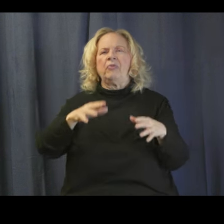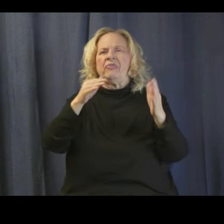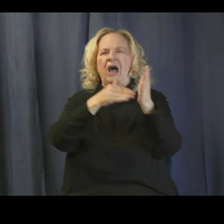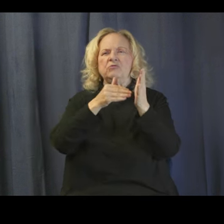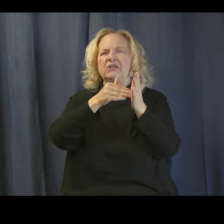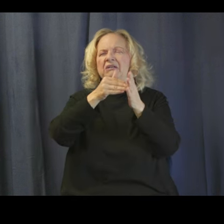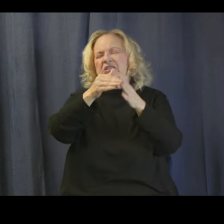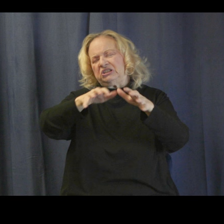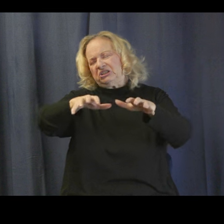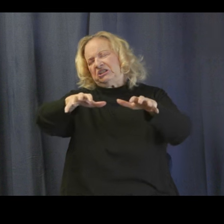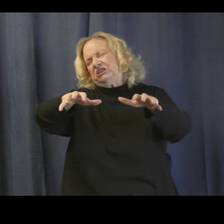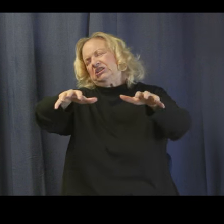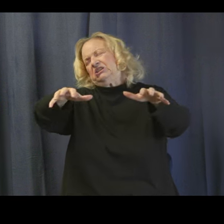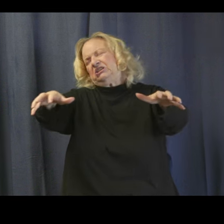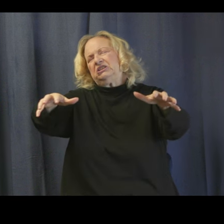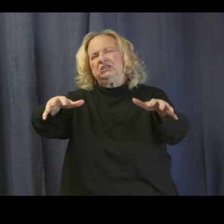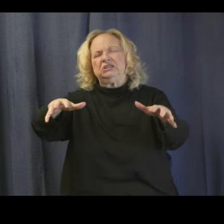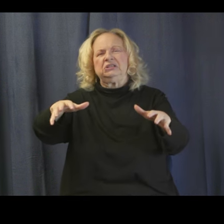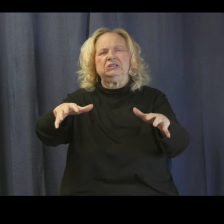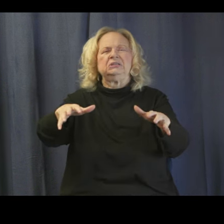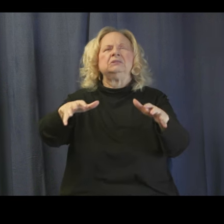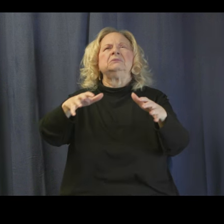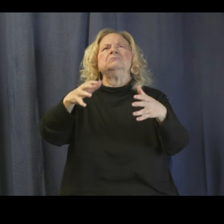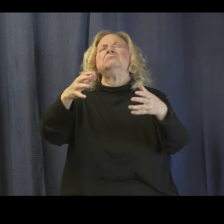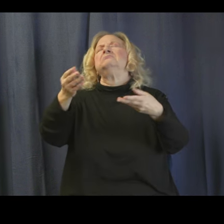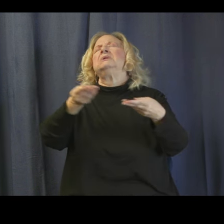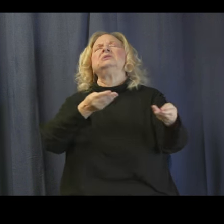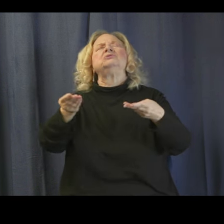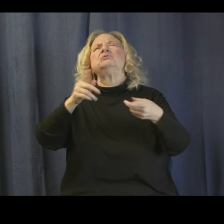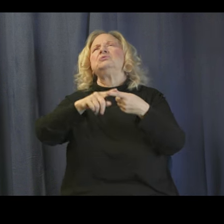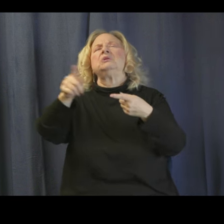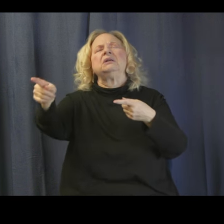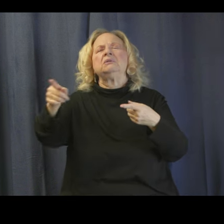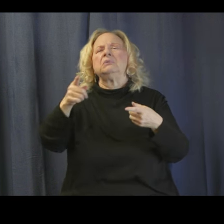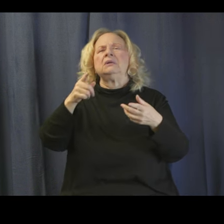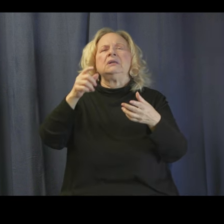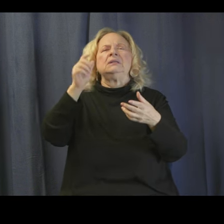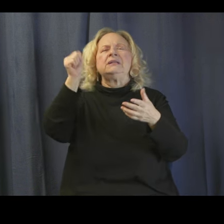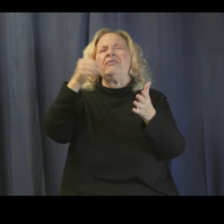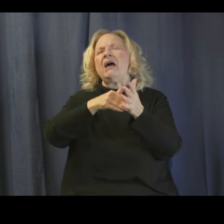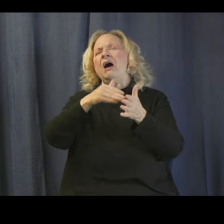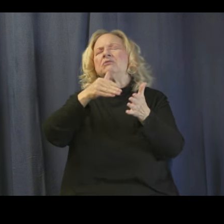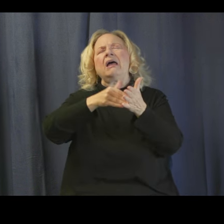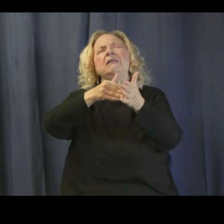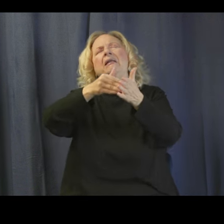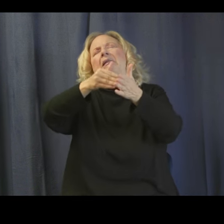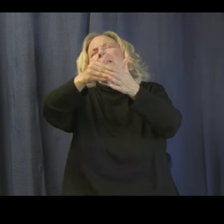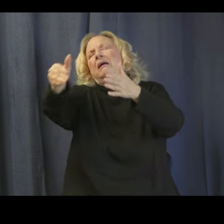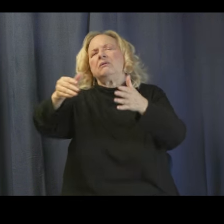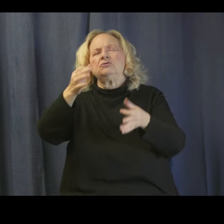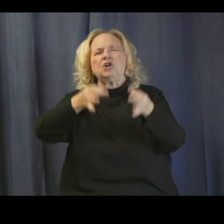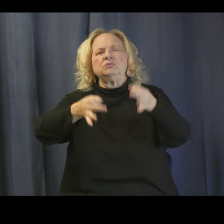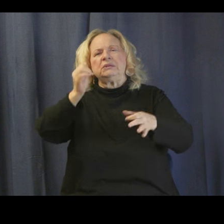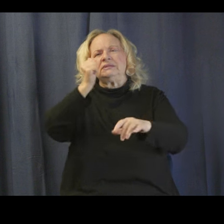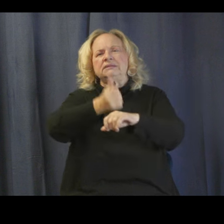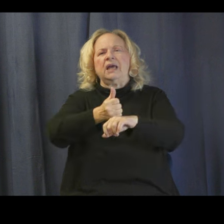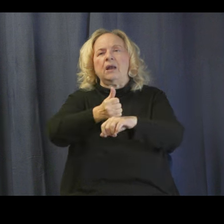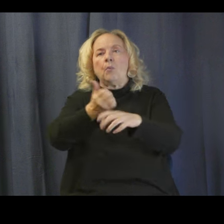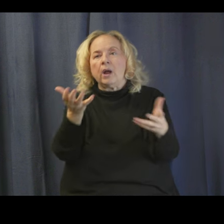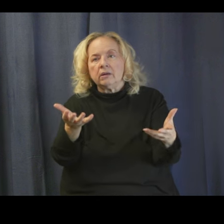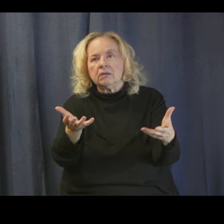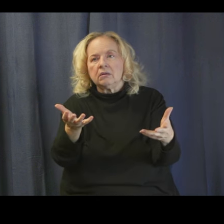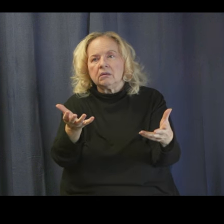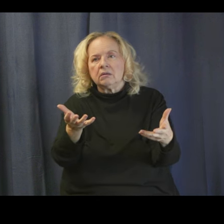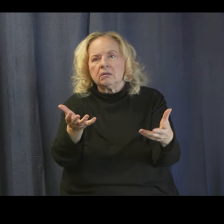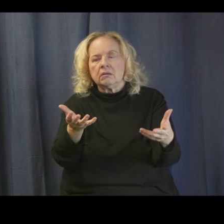before him. Thousands ministered to him. 10,000 times 10,000 stood before him. The judgment was set, and what?